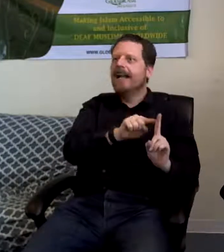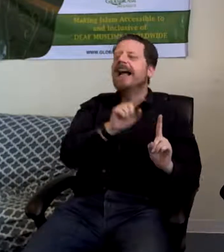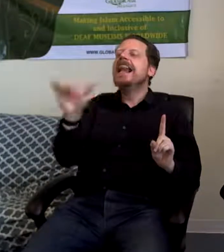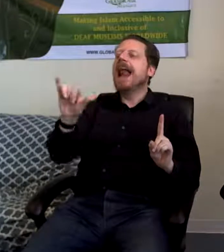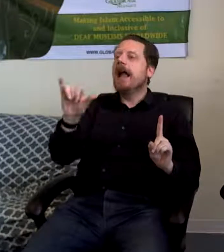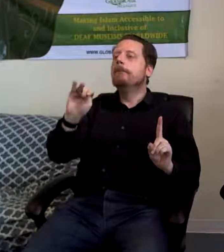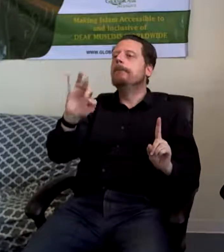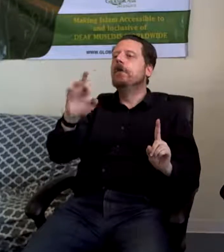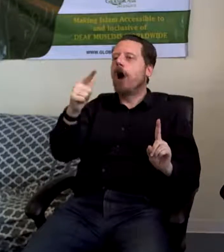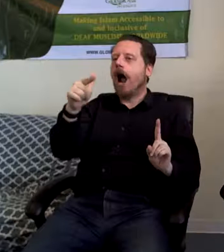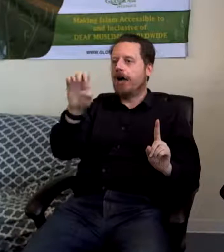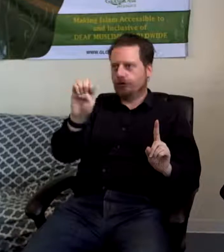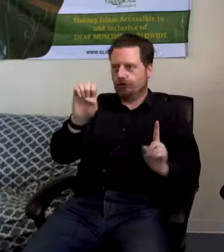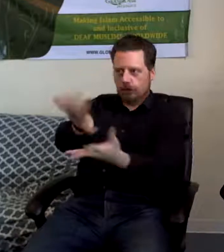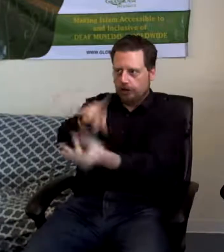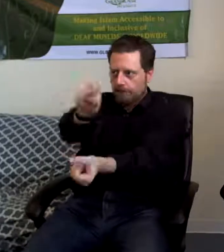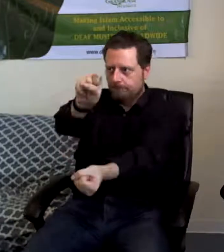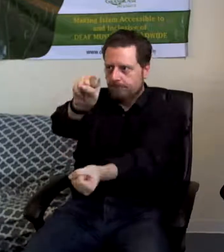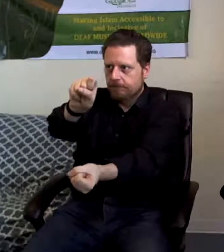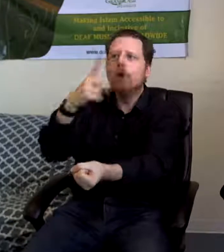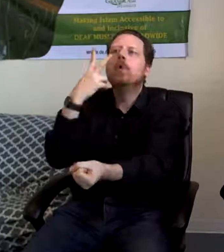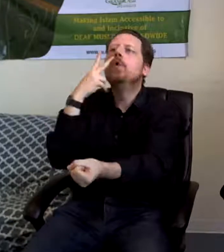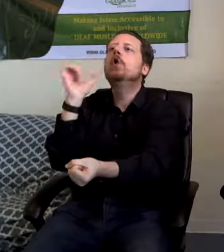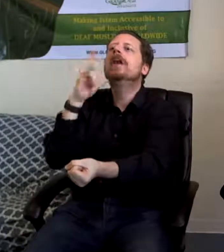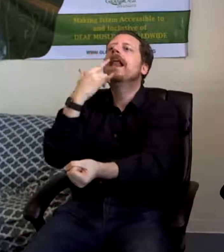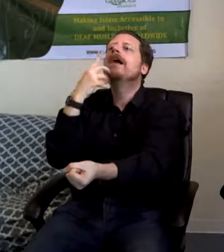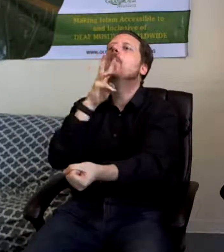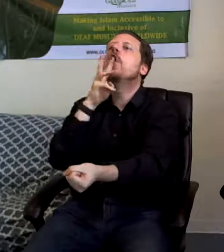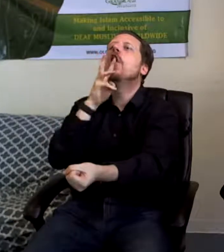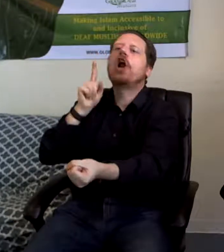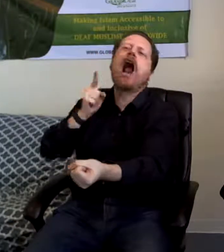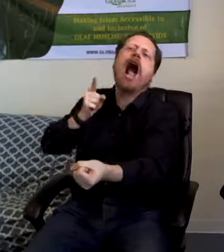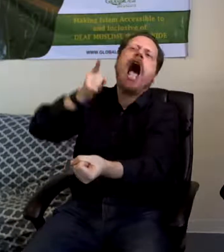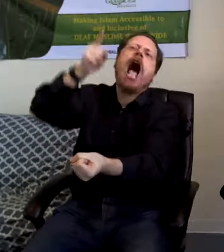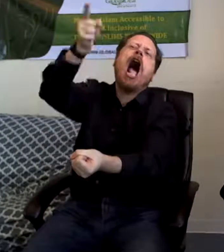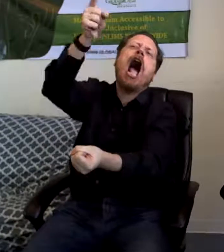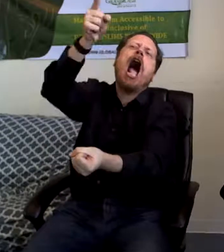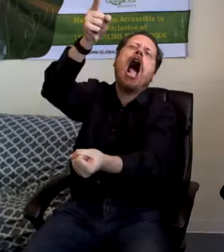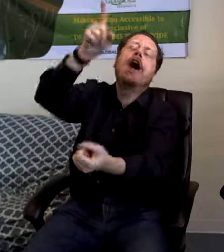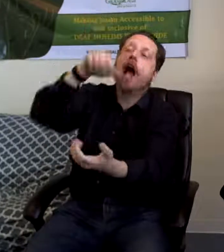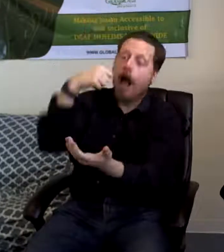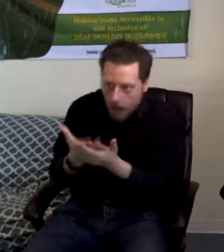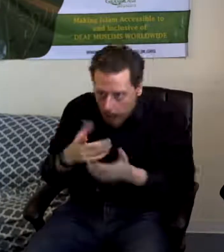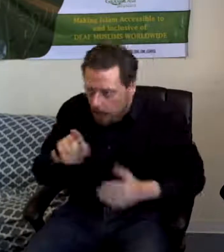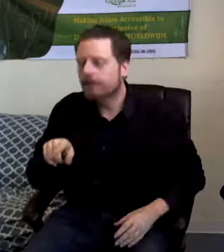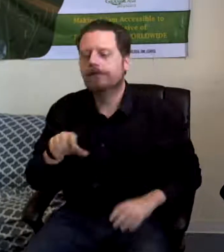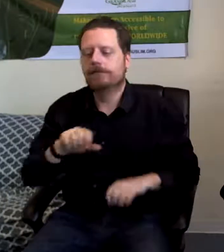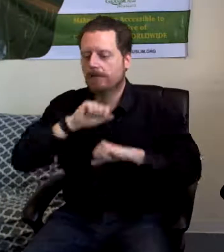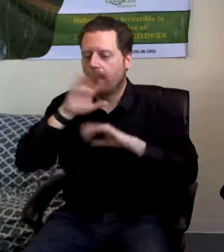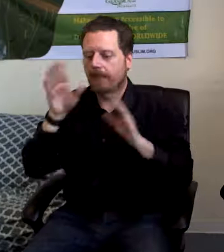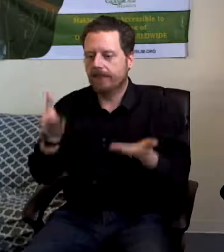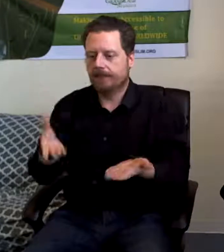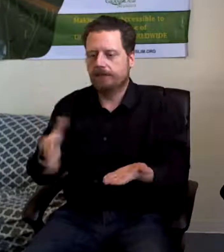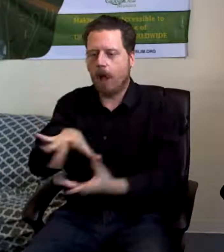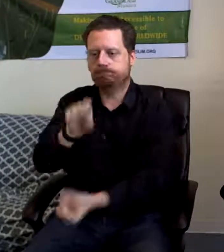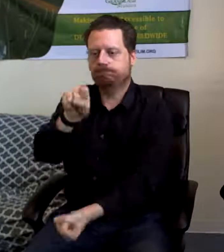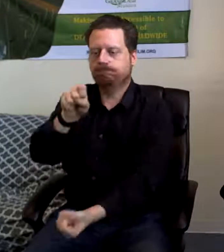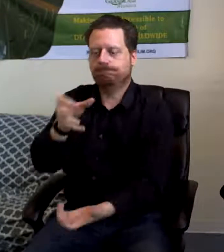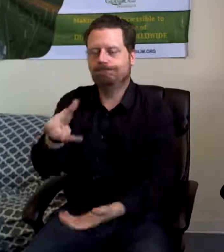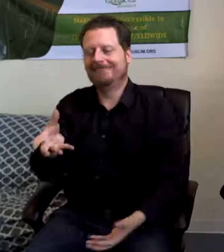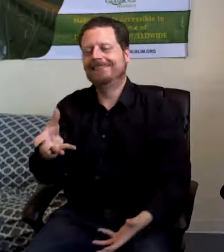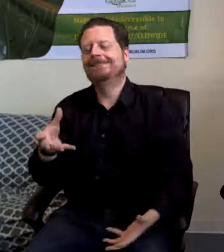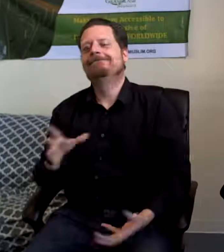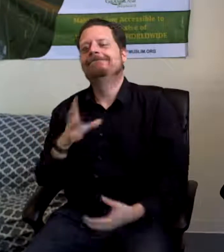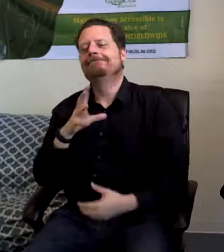in the desert that looks like water from a distance, but then when you get close, you find nothing.